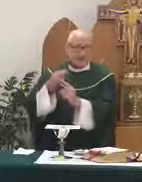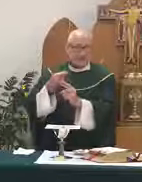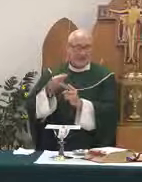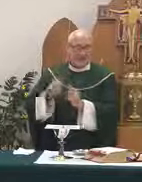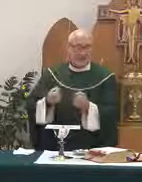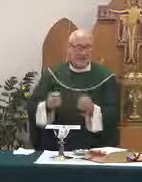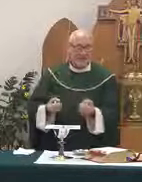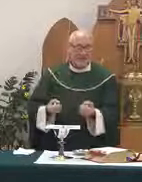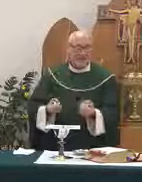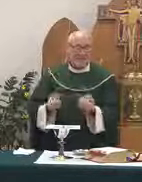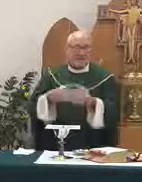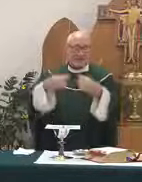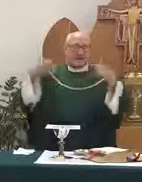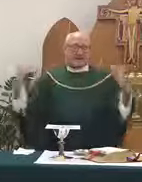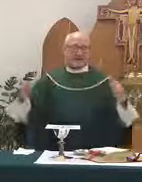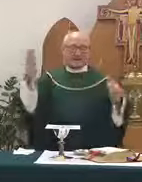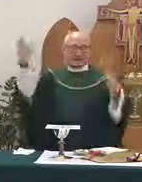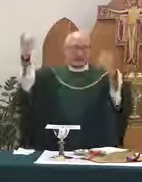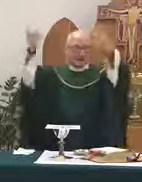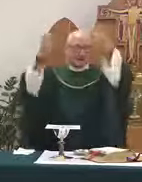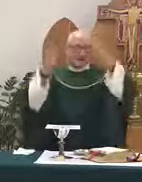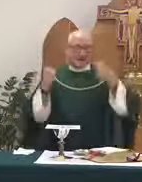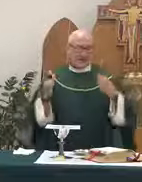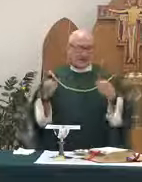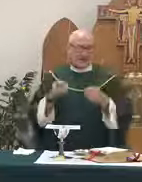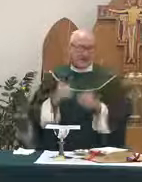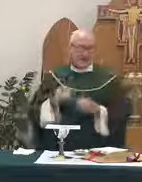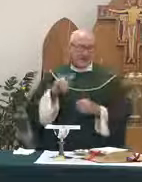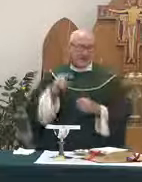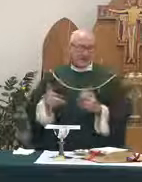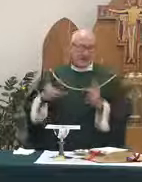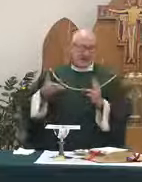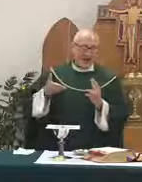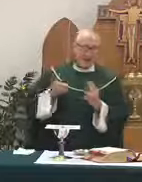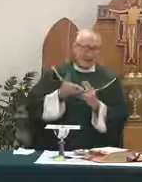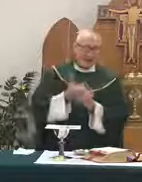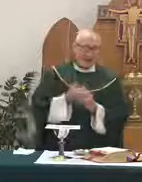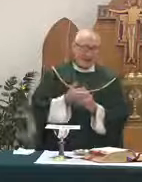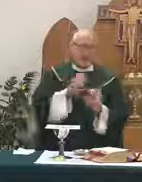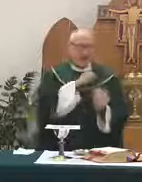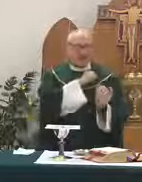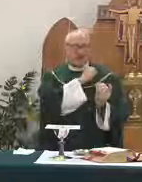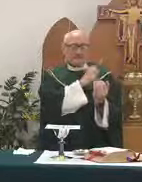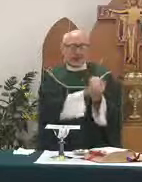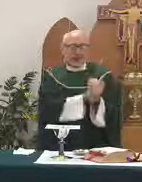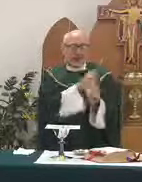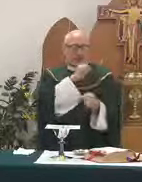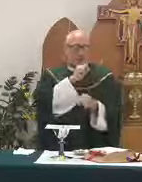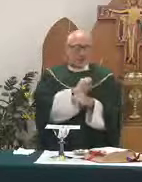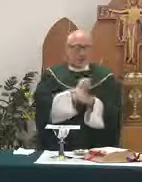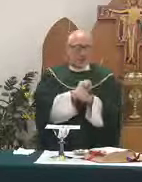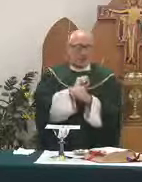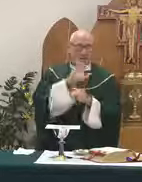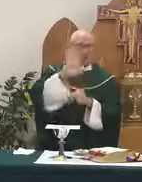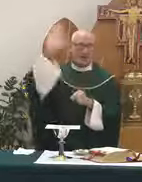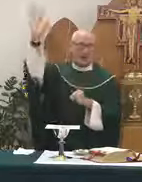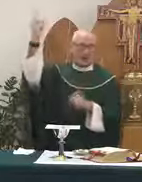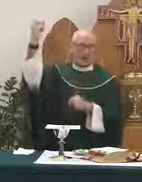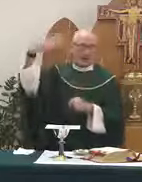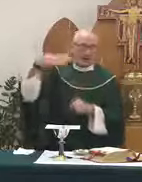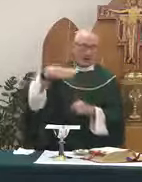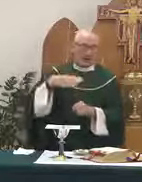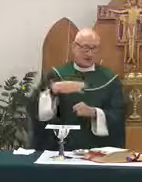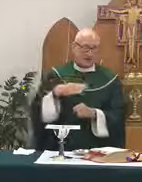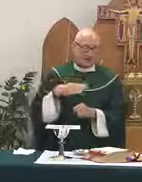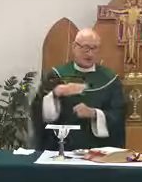from the abundance of your gifts, that through the powerful working of